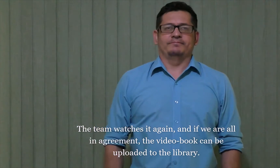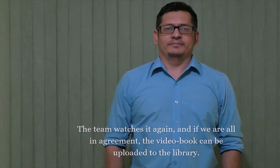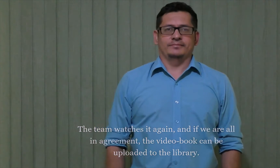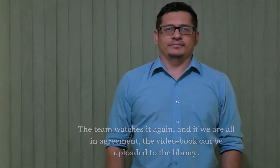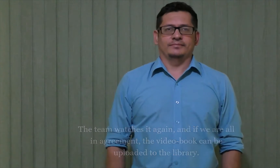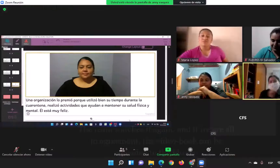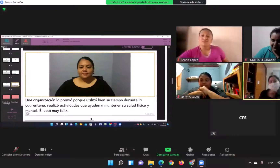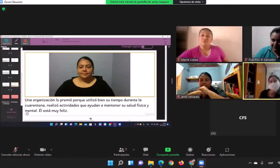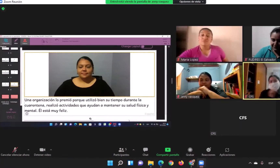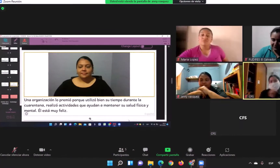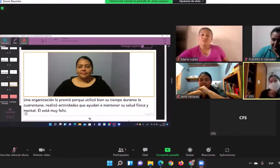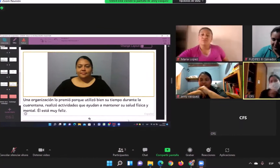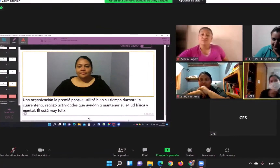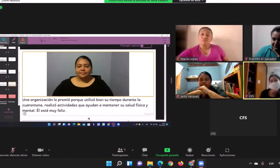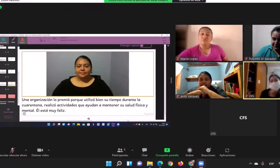library.